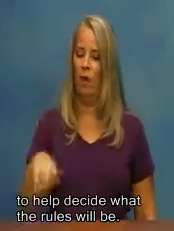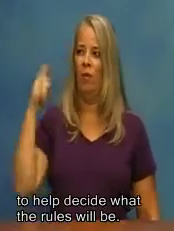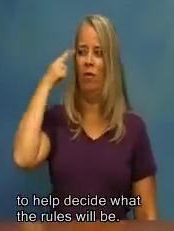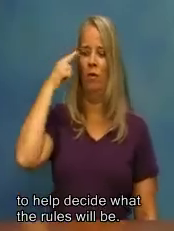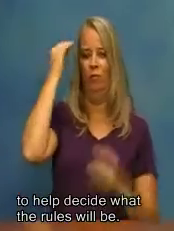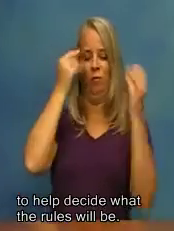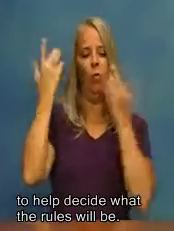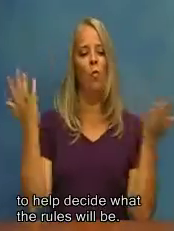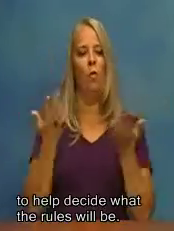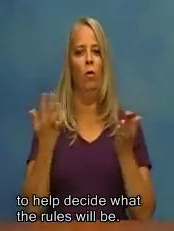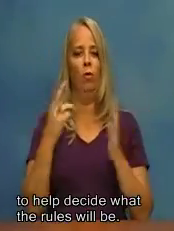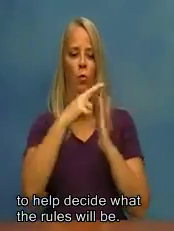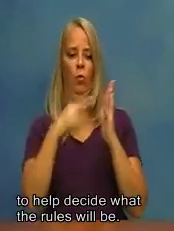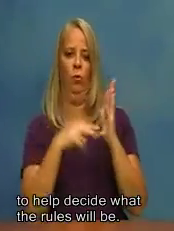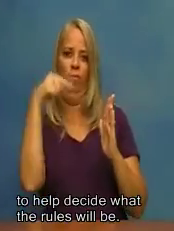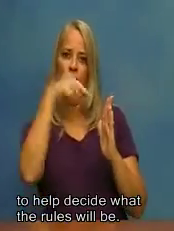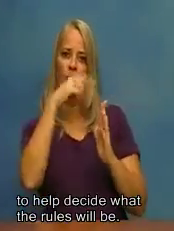To help decide what the rules will be.